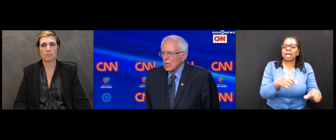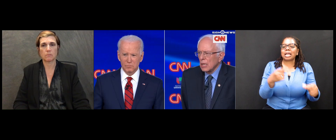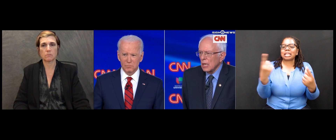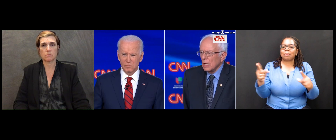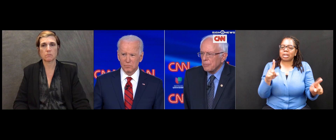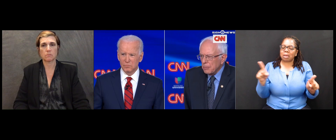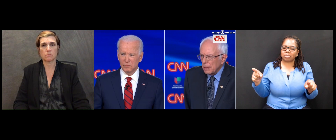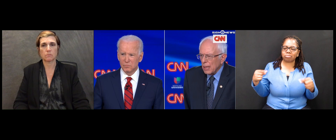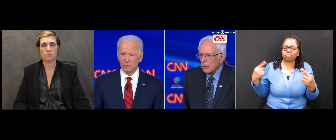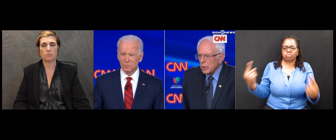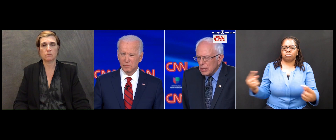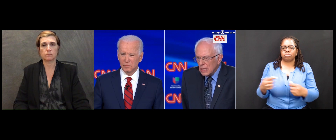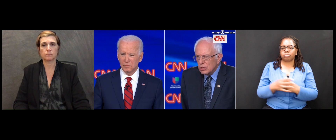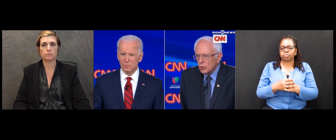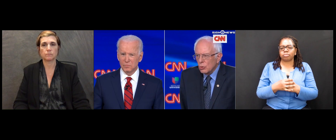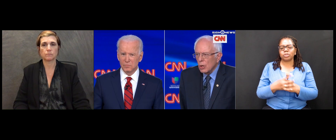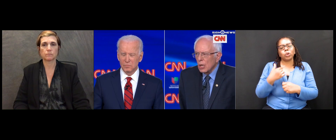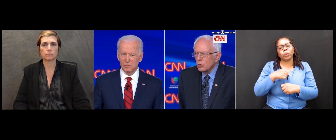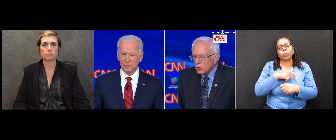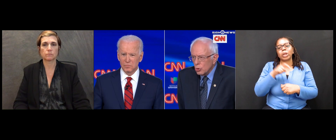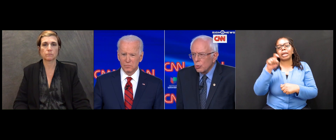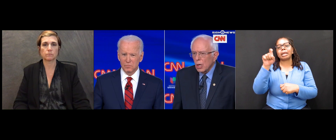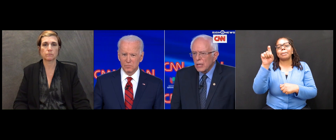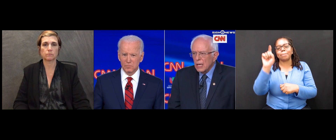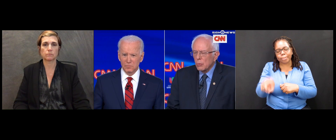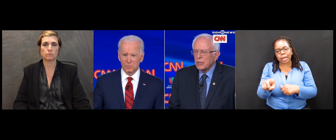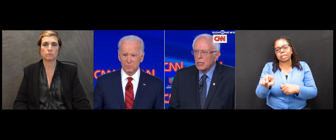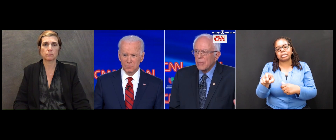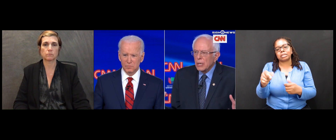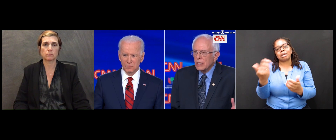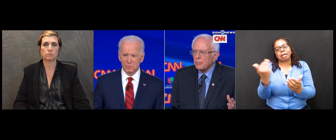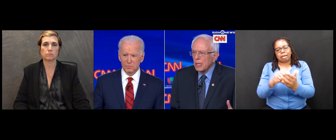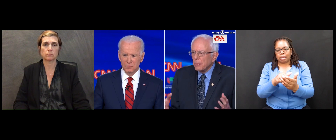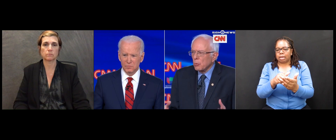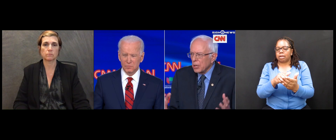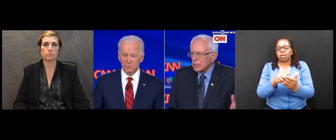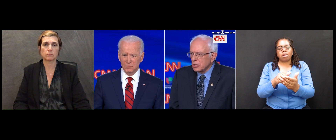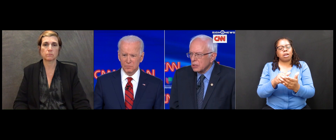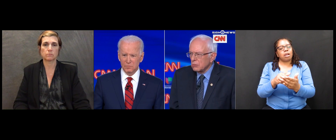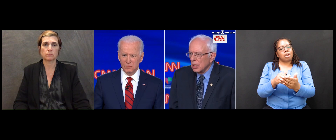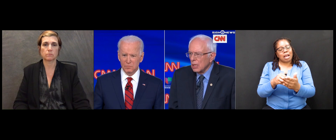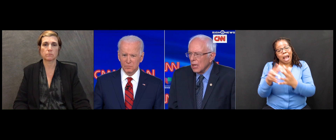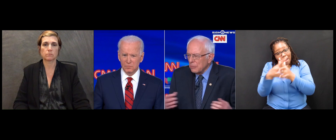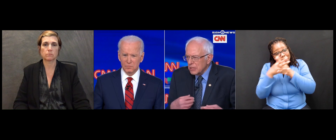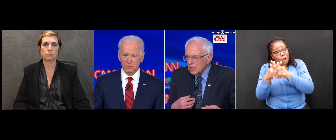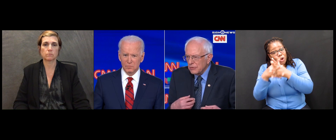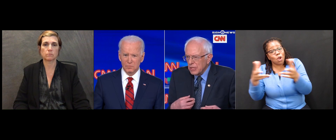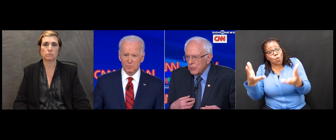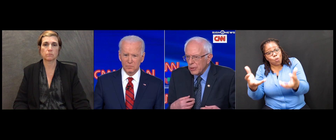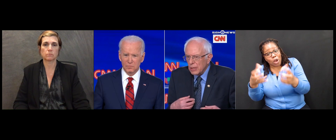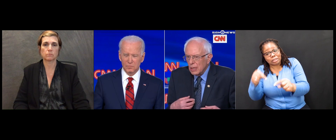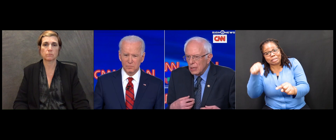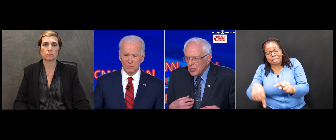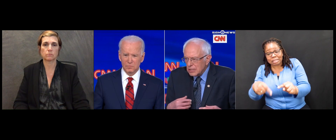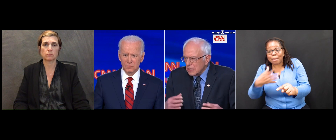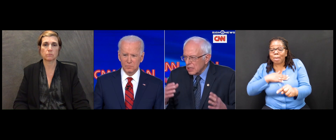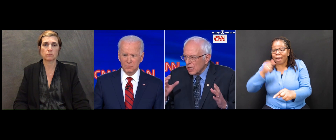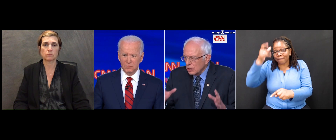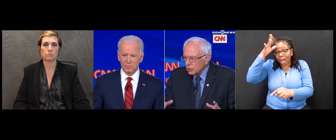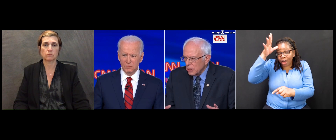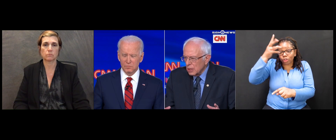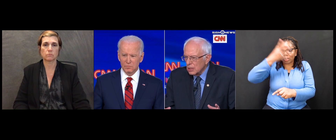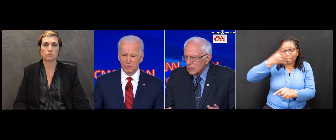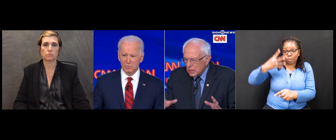many people. And we need to do, again, what the American people want us to do. I'm the son of an immigrant. This